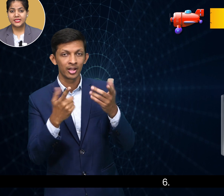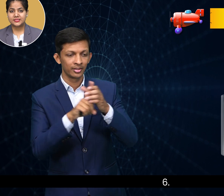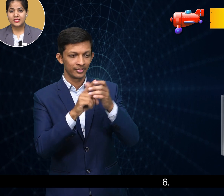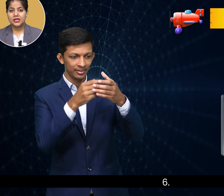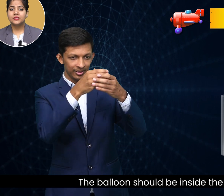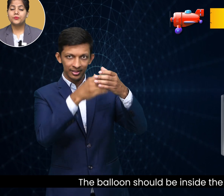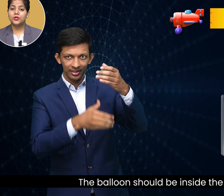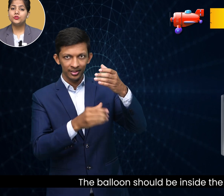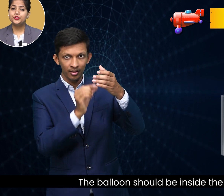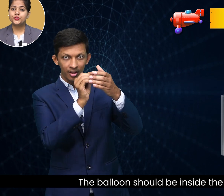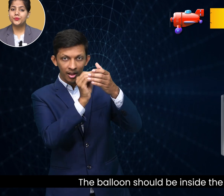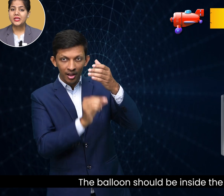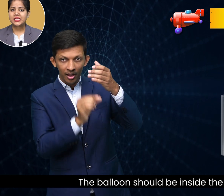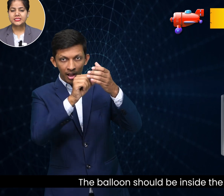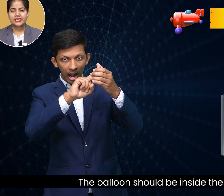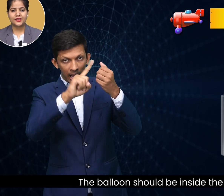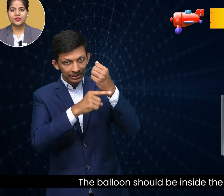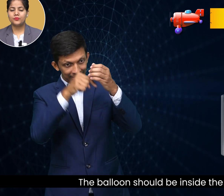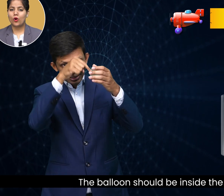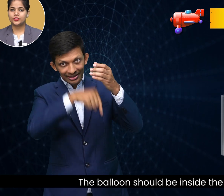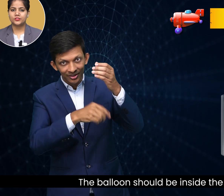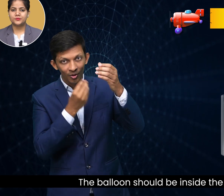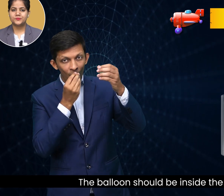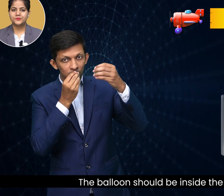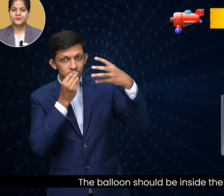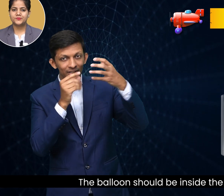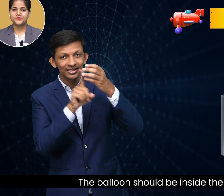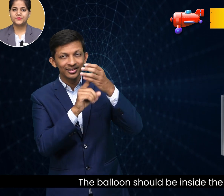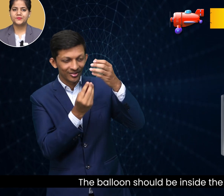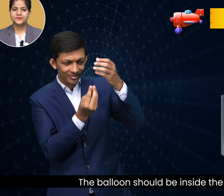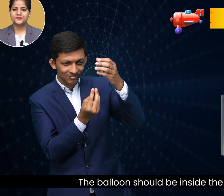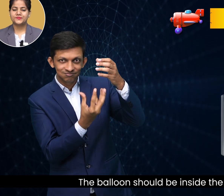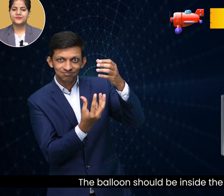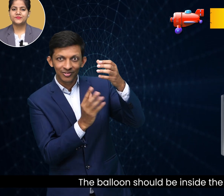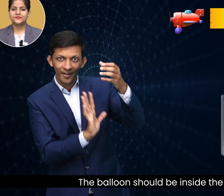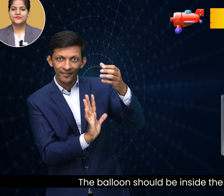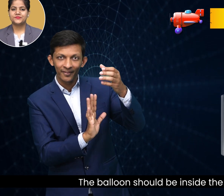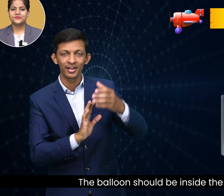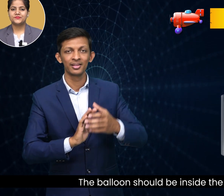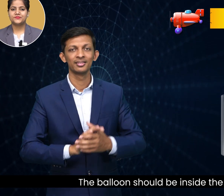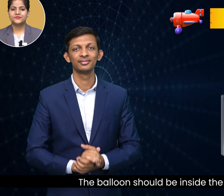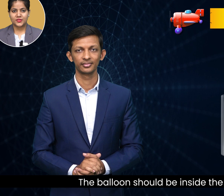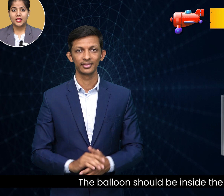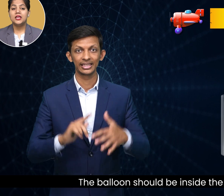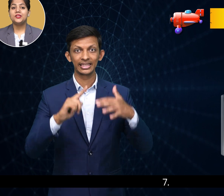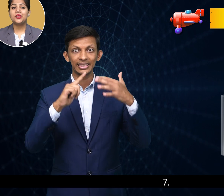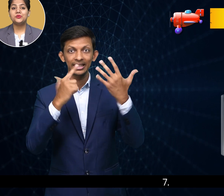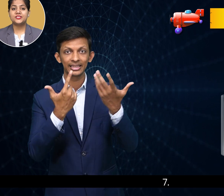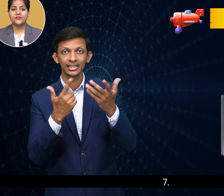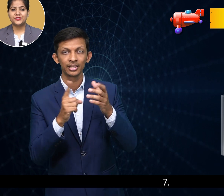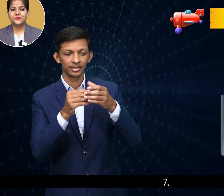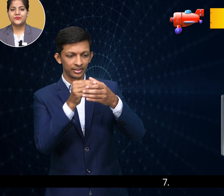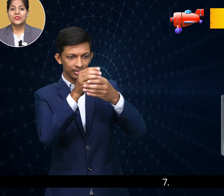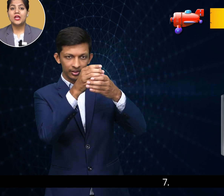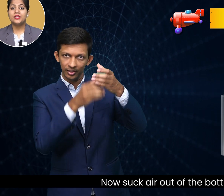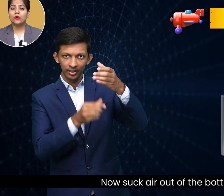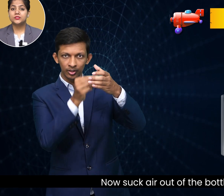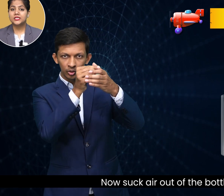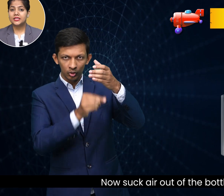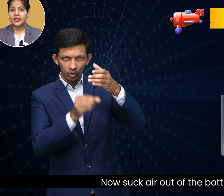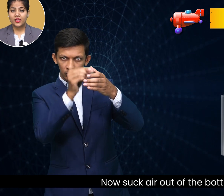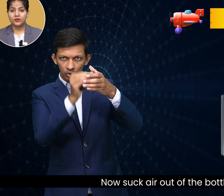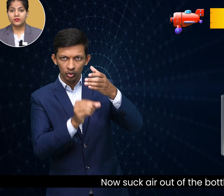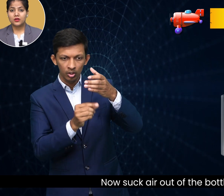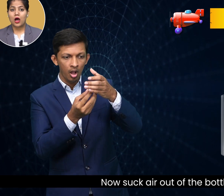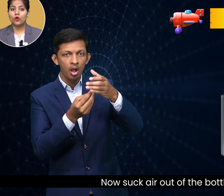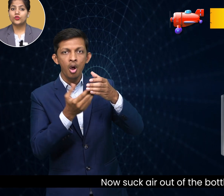Number 6. The balloon should be inside the bottle. Number 7. Now